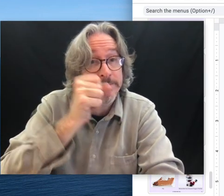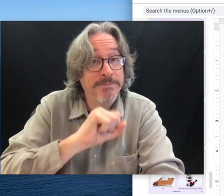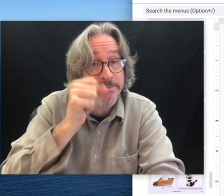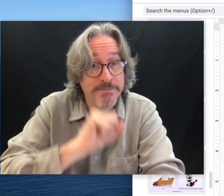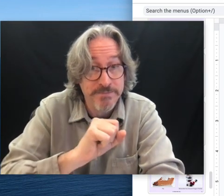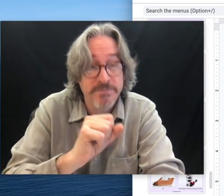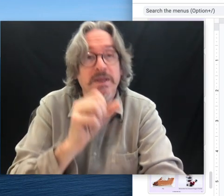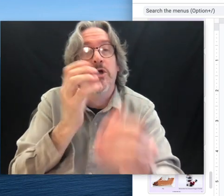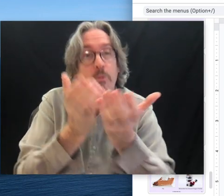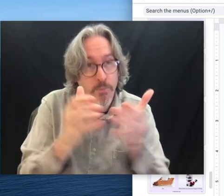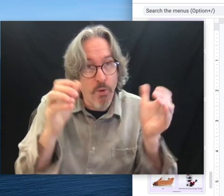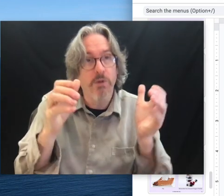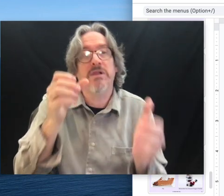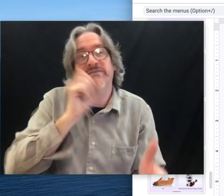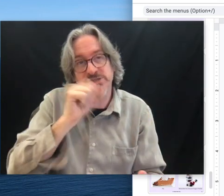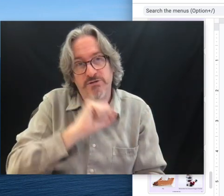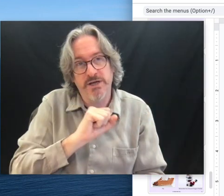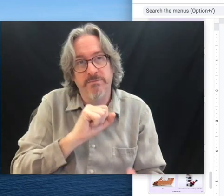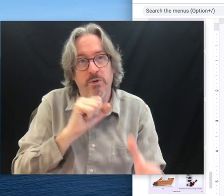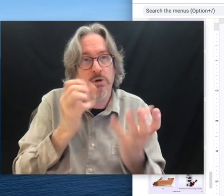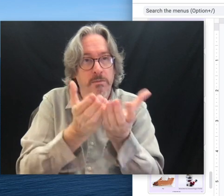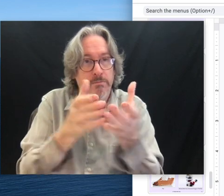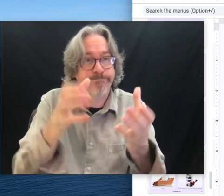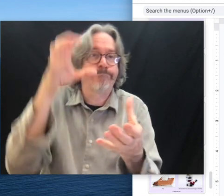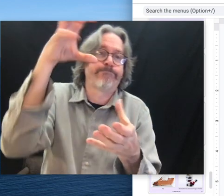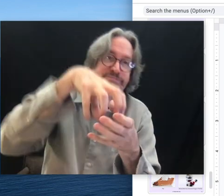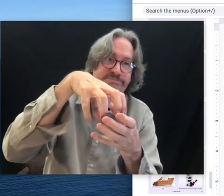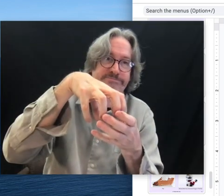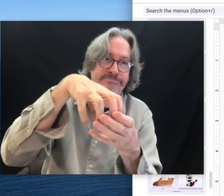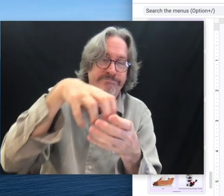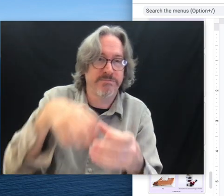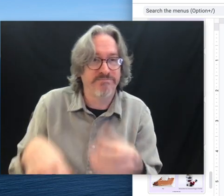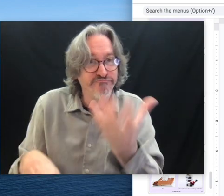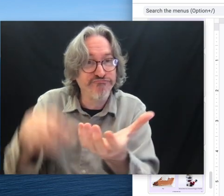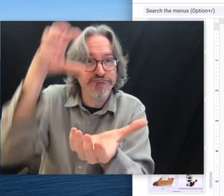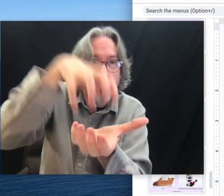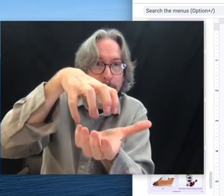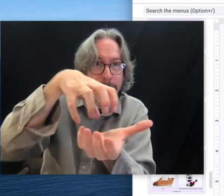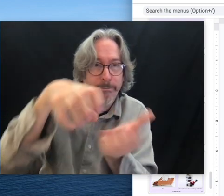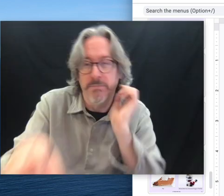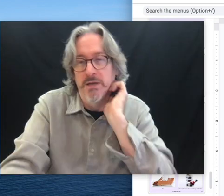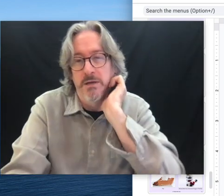cream, bowl of ice cream, or